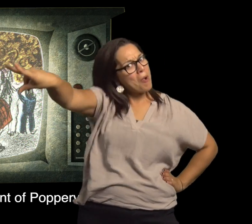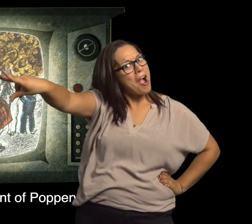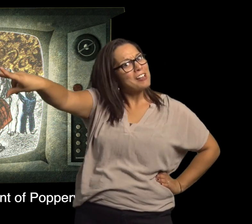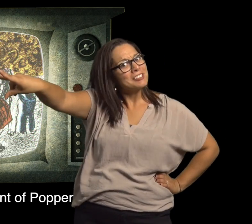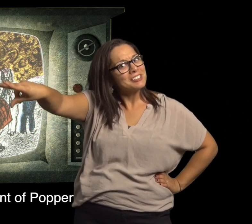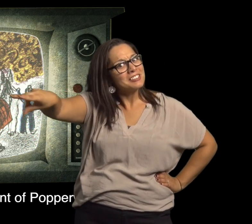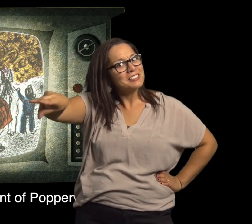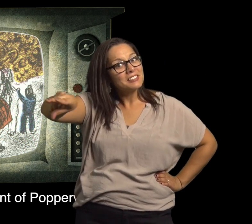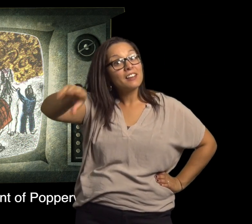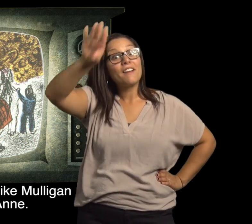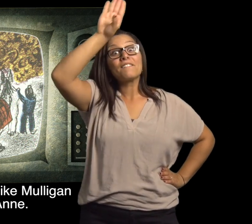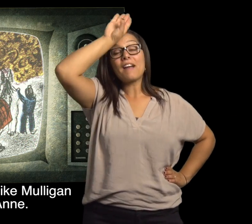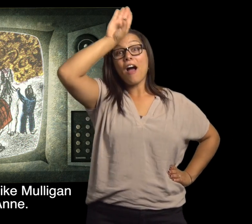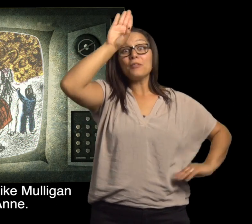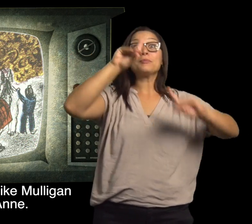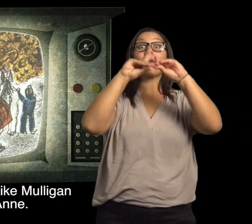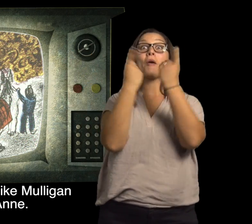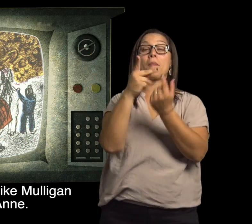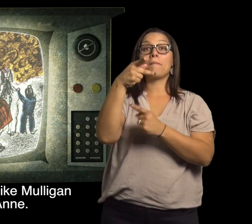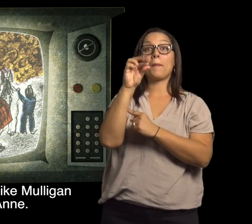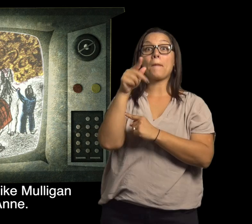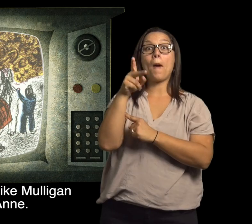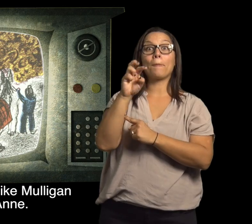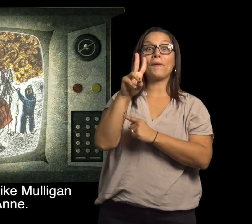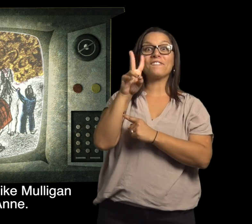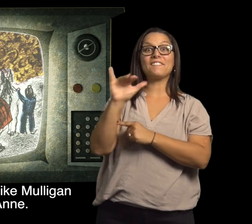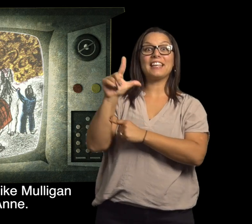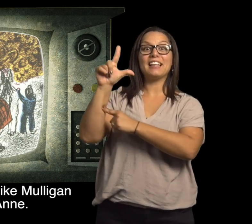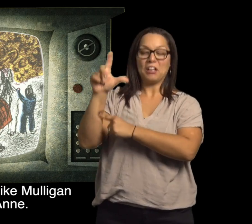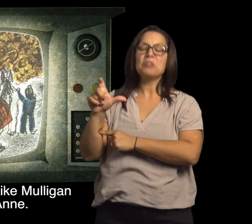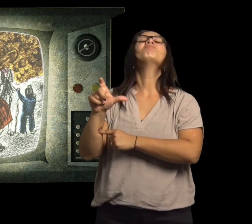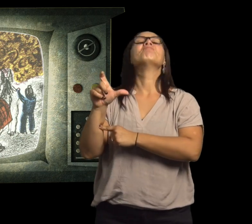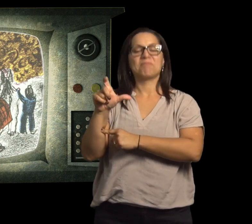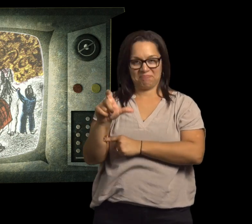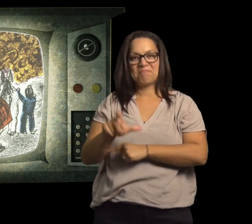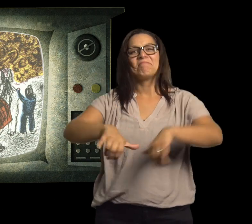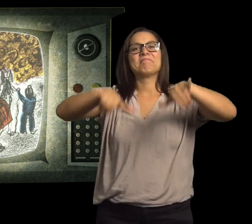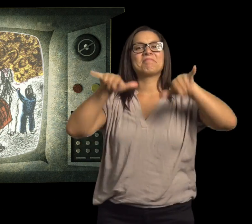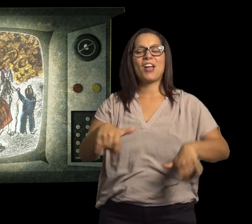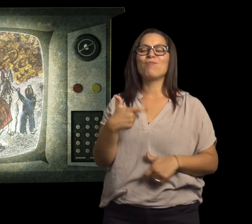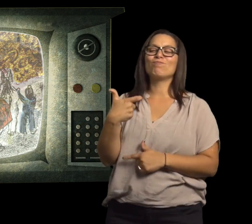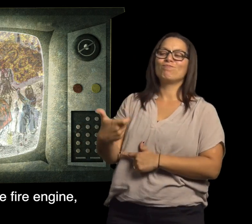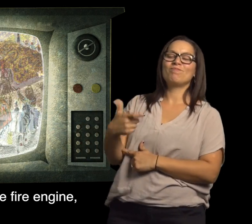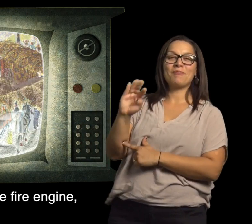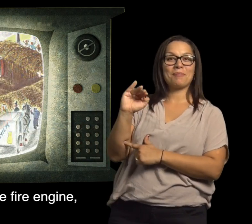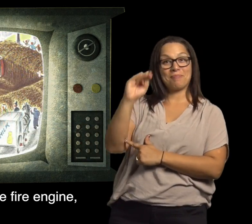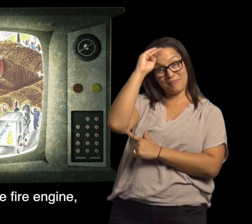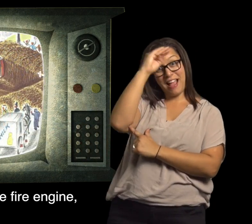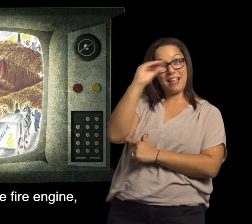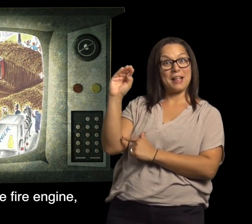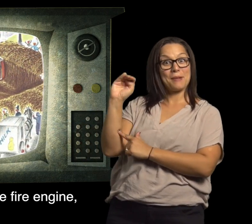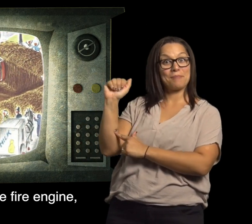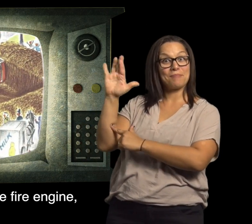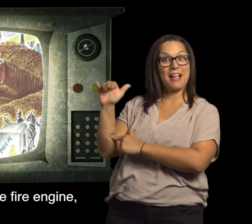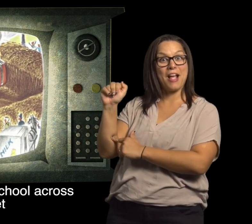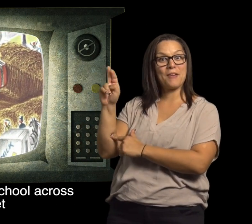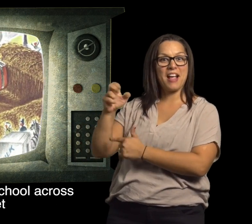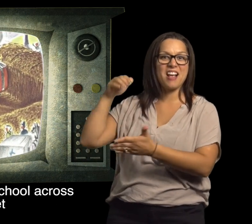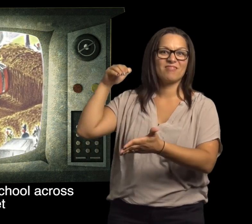department of Popperville stayed to watch Mike Mulligan and Mary Ann. When they heard the fire engine, the children